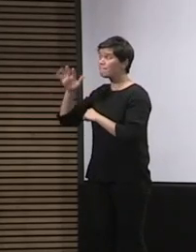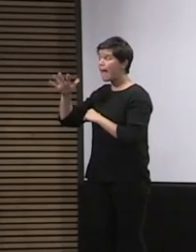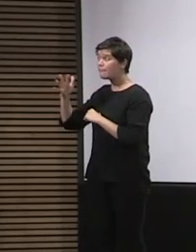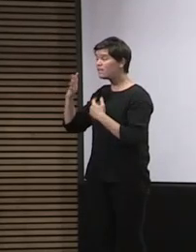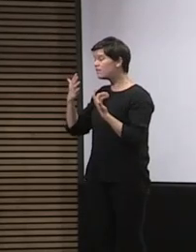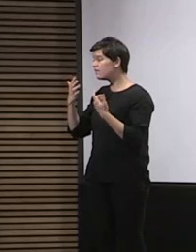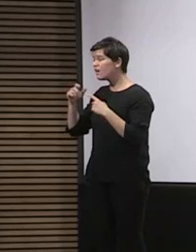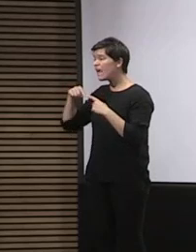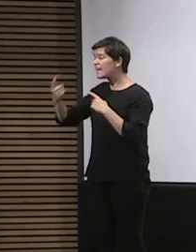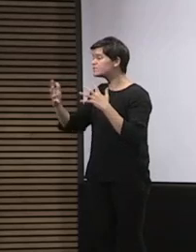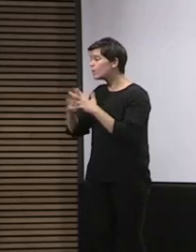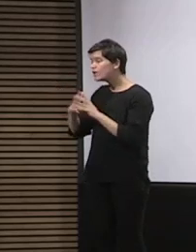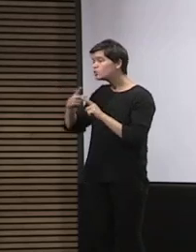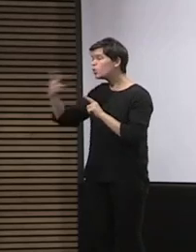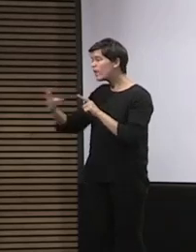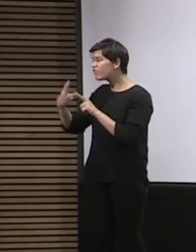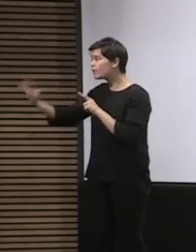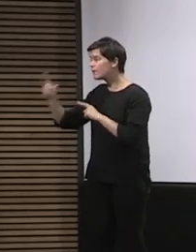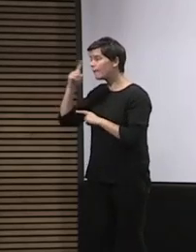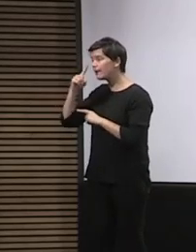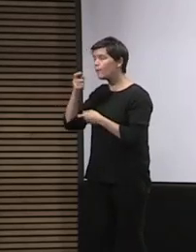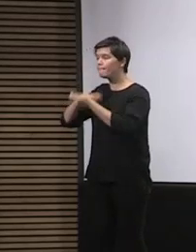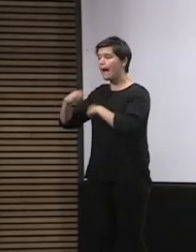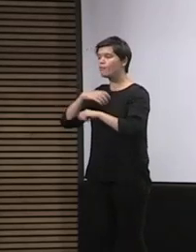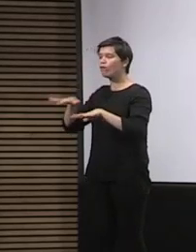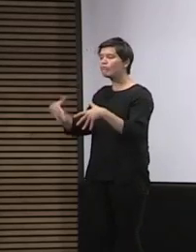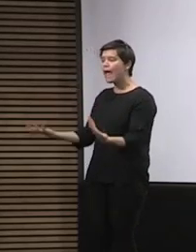wear on? Well, I think that's about everybody taking